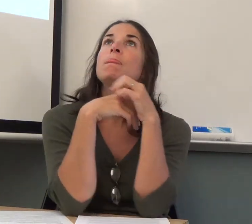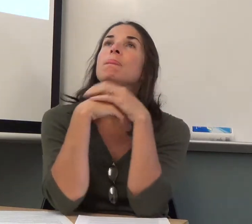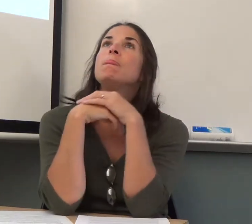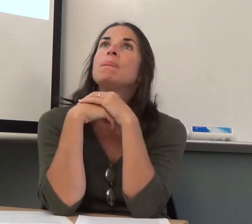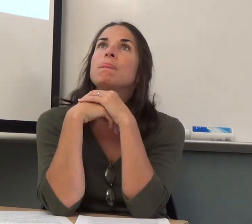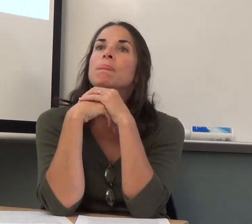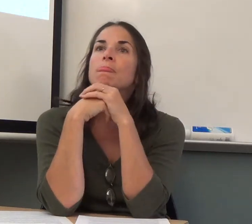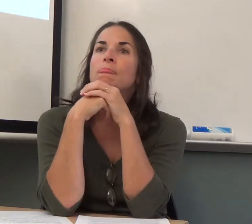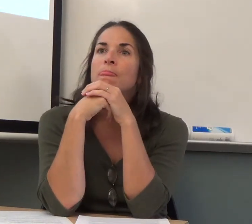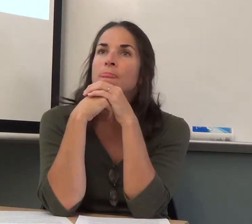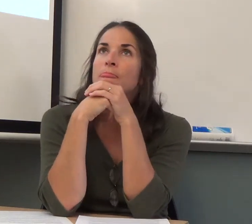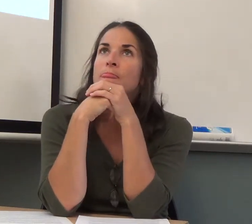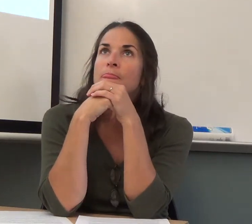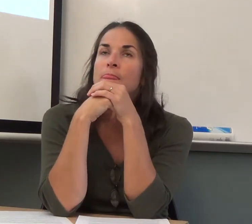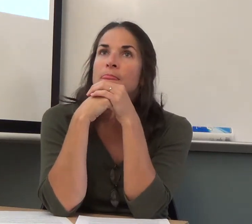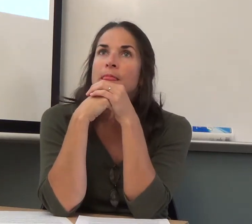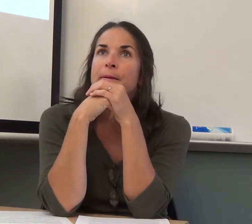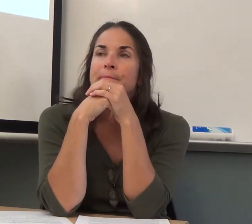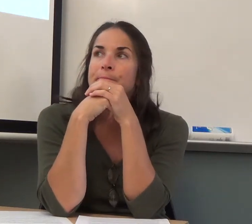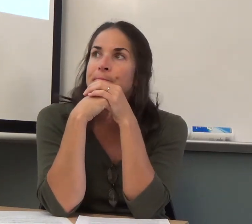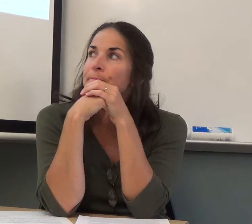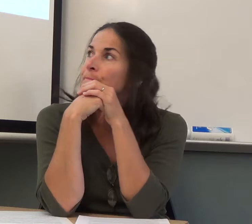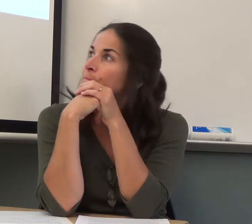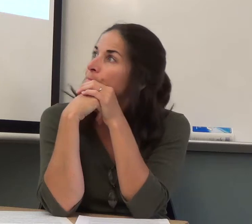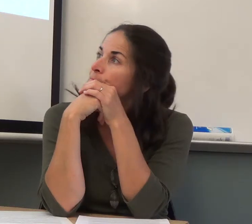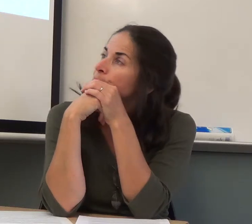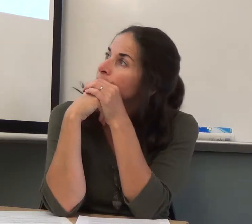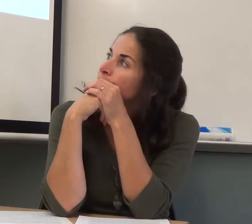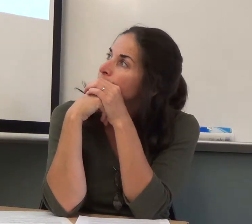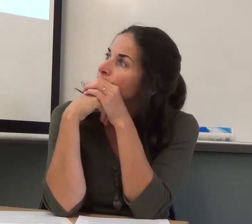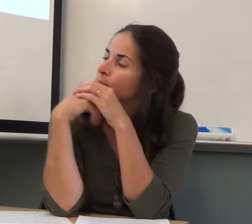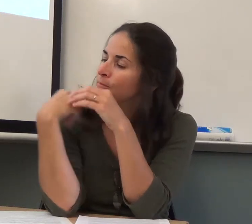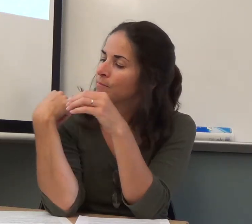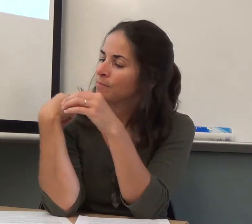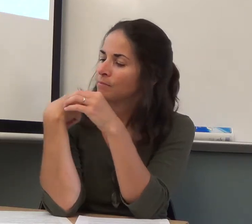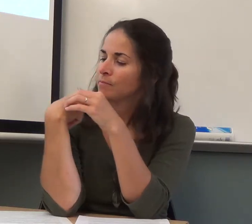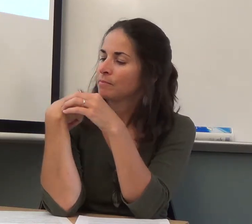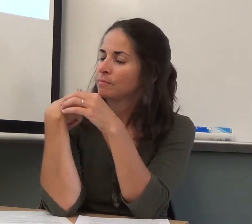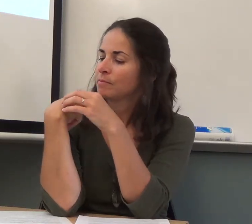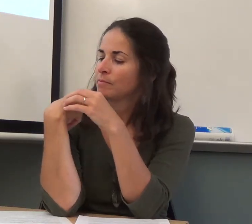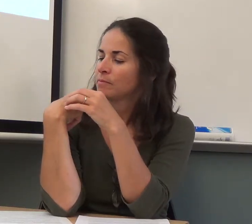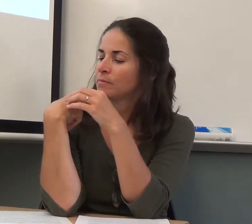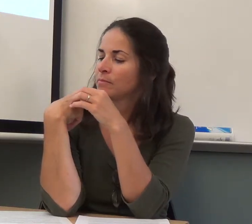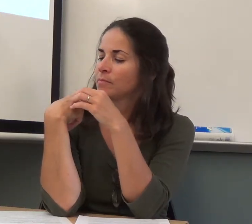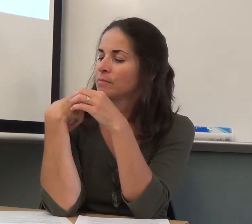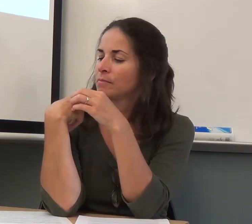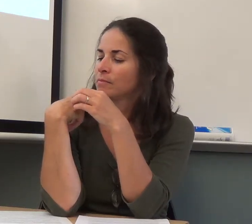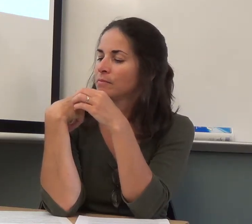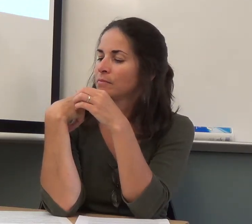I'm so sorry. Okay. Everything was hanging further out. You okay? Yeah. Okay, cool. This caught me in the eye. That's fine.